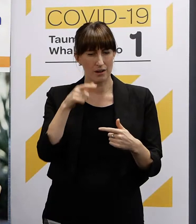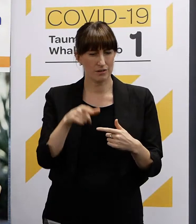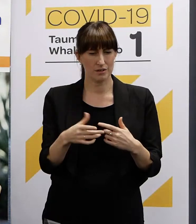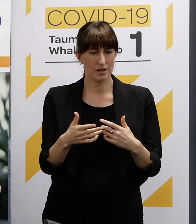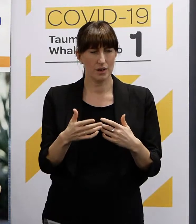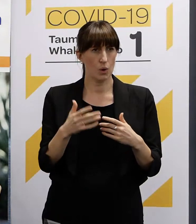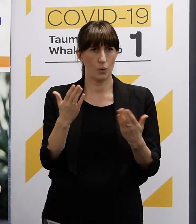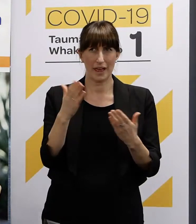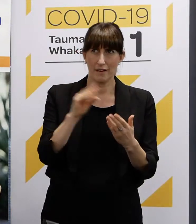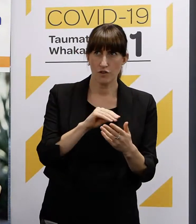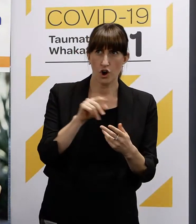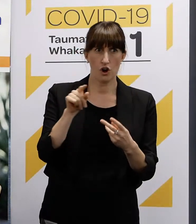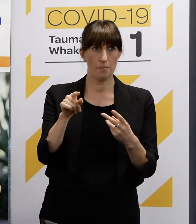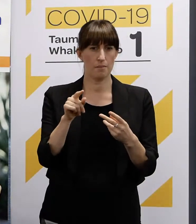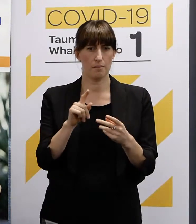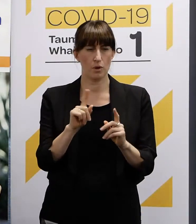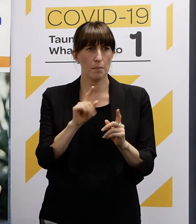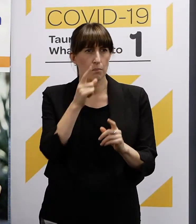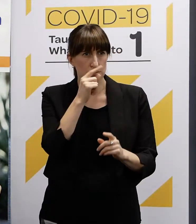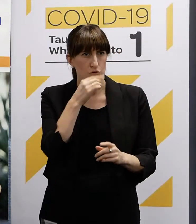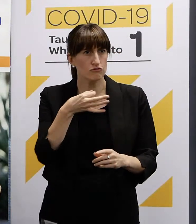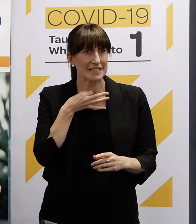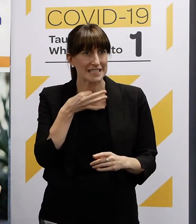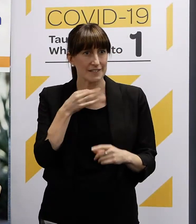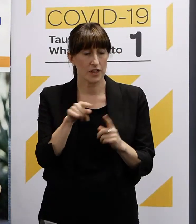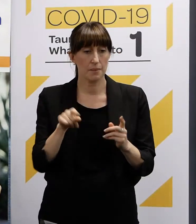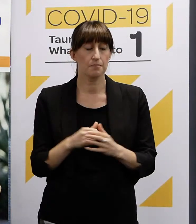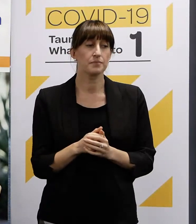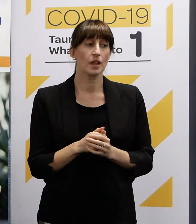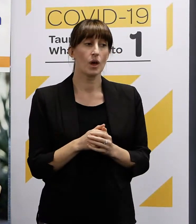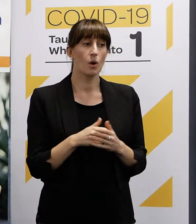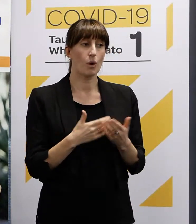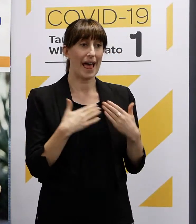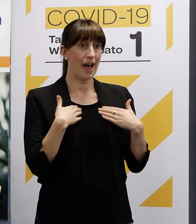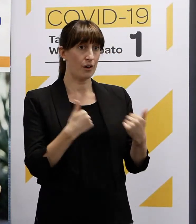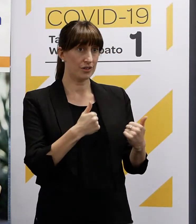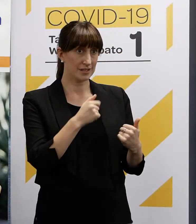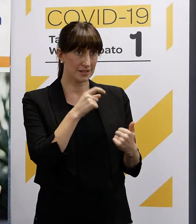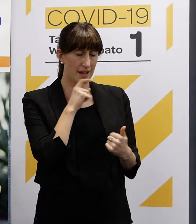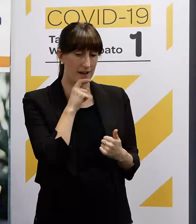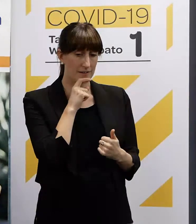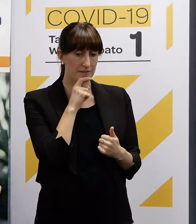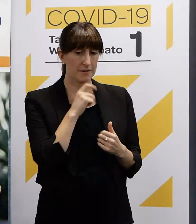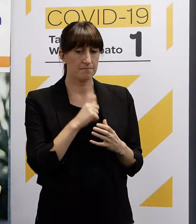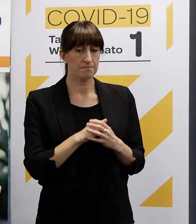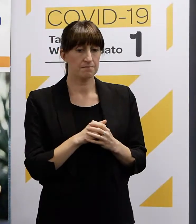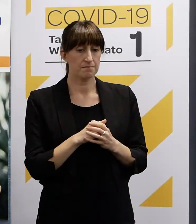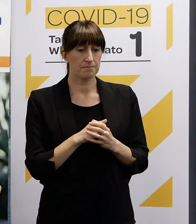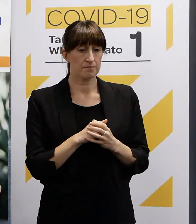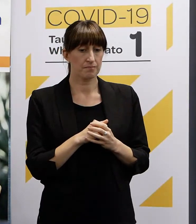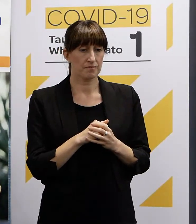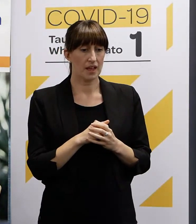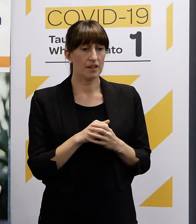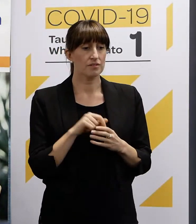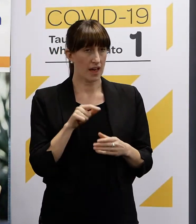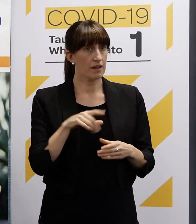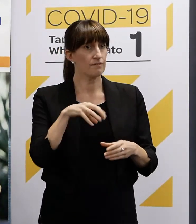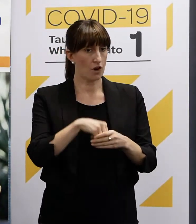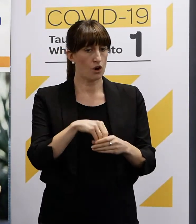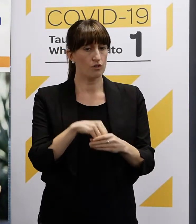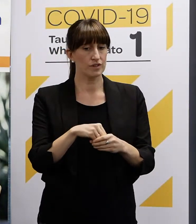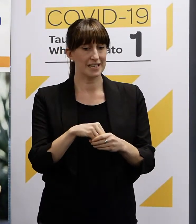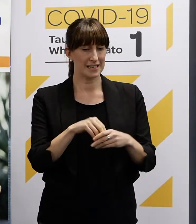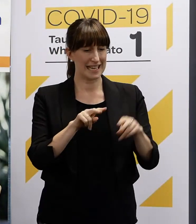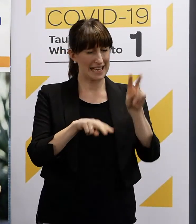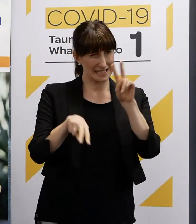team who look after all the managed isolation facilities. The main involvement of the health staff is to assess